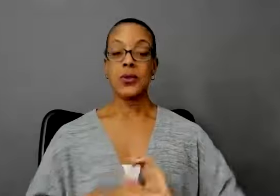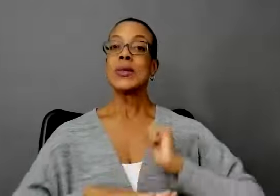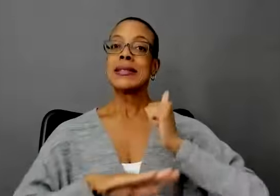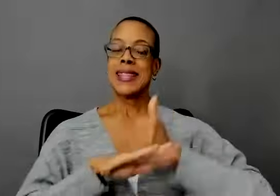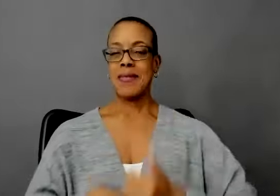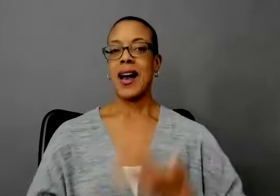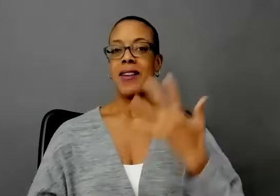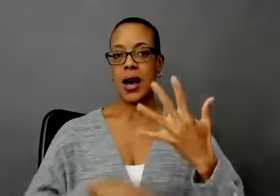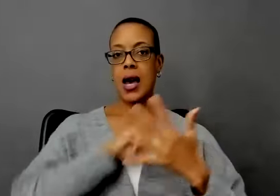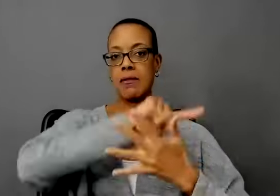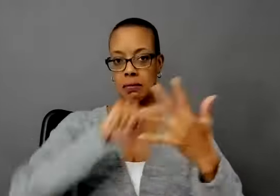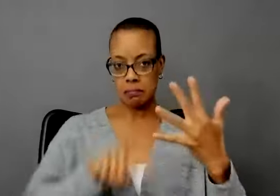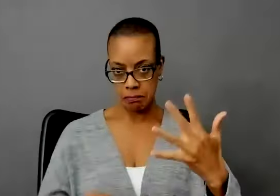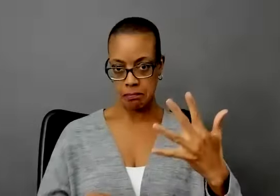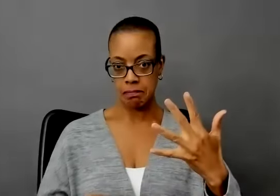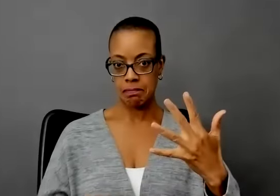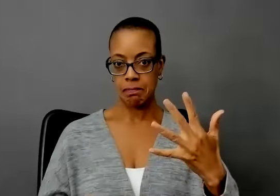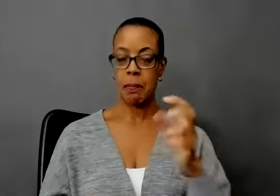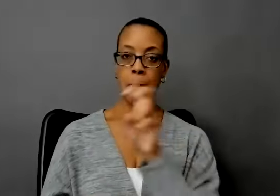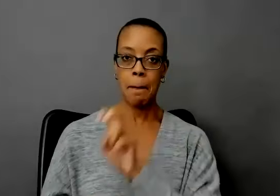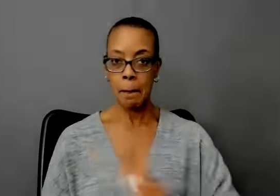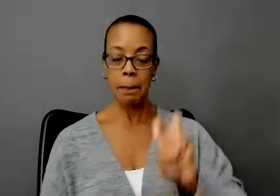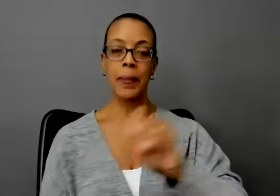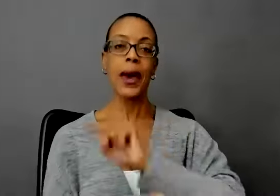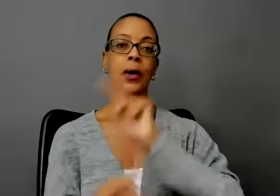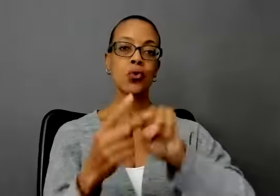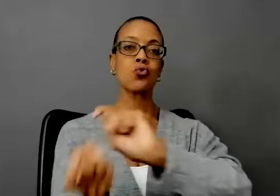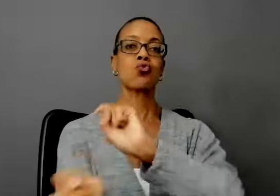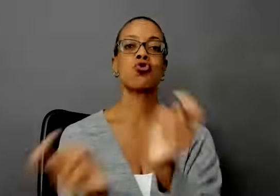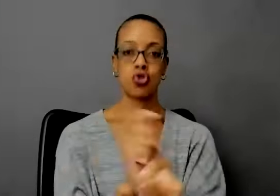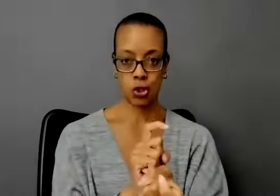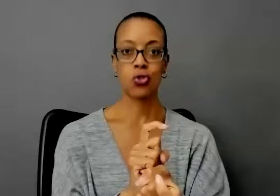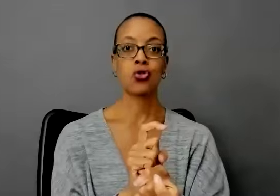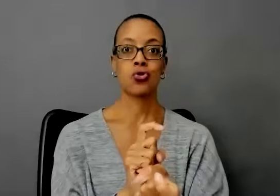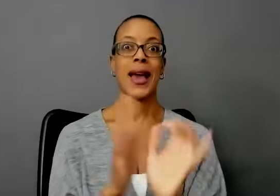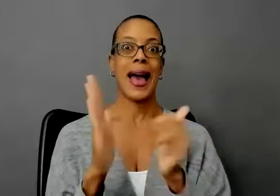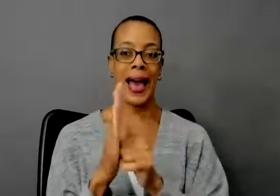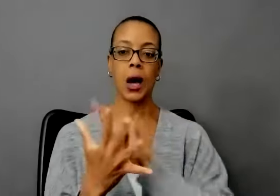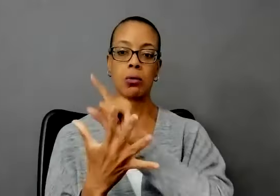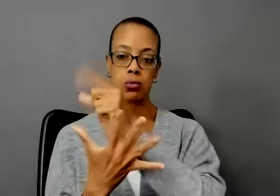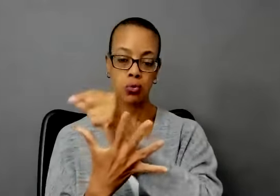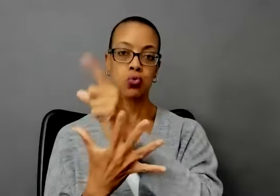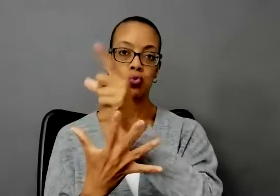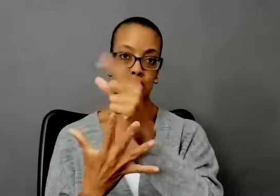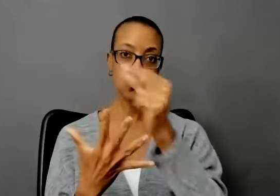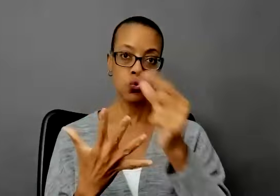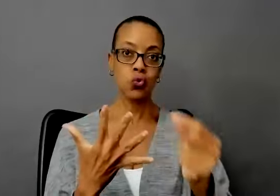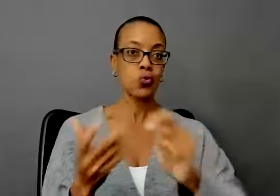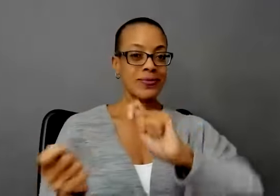steps, the path to change, and how we actually went about legislative reform. But before